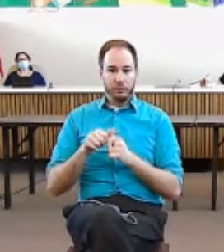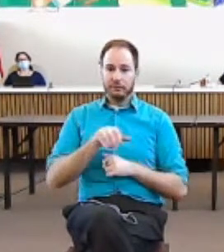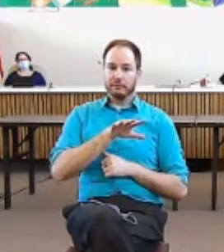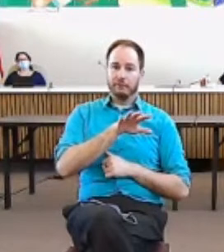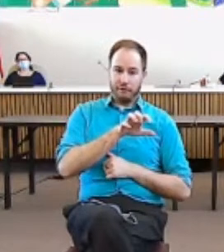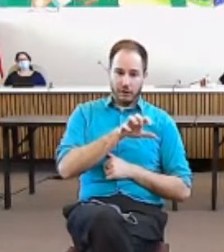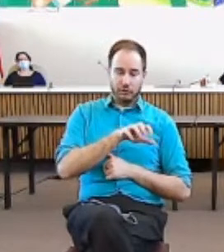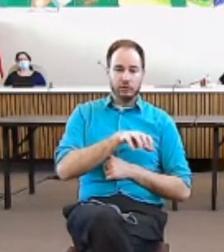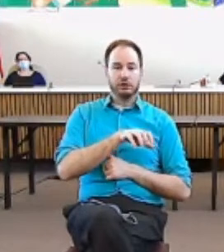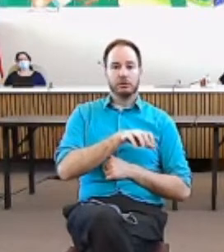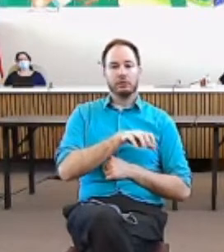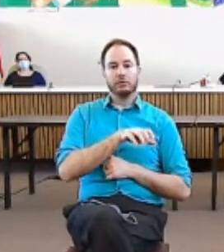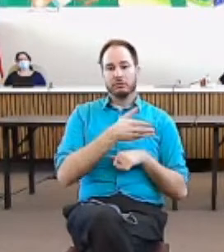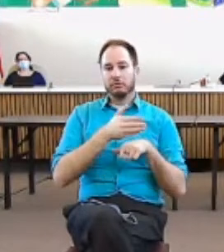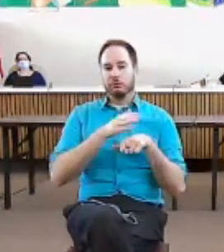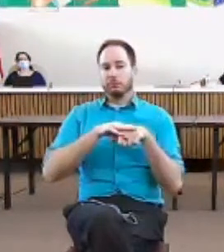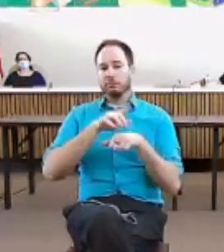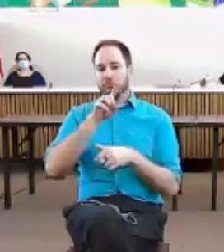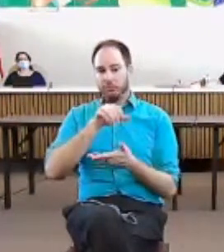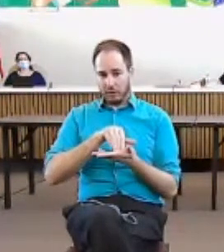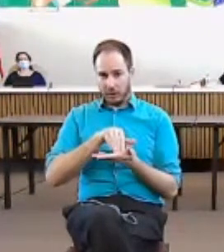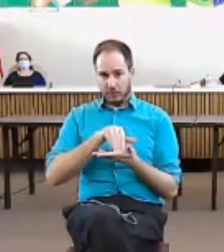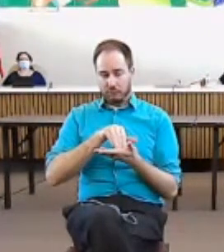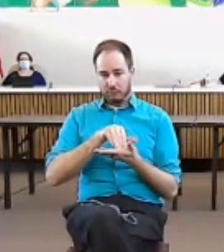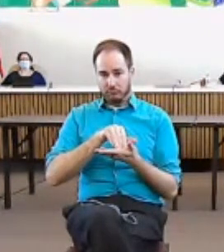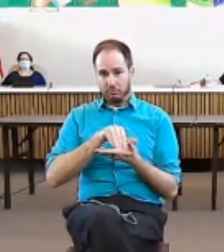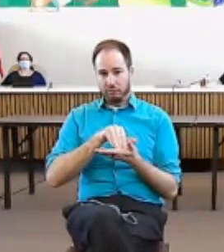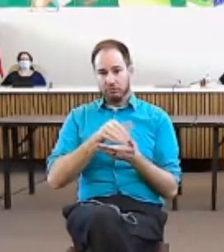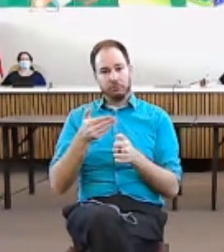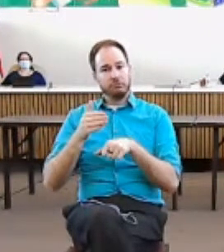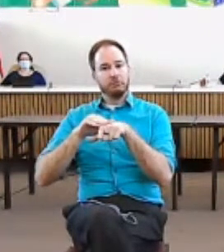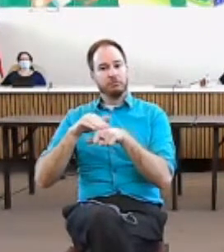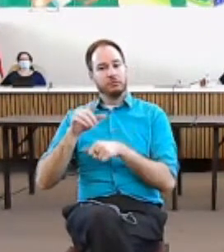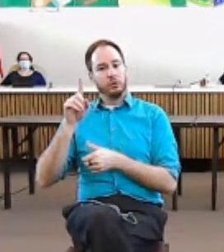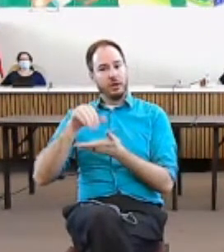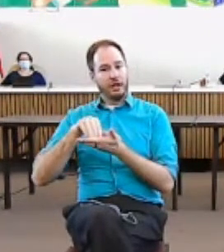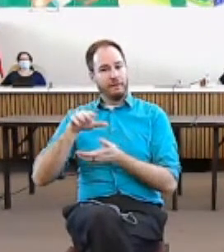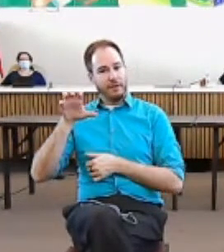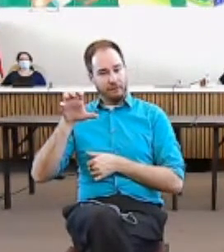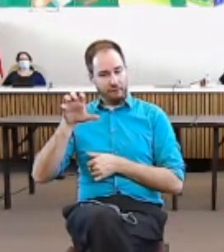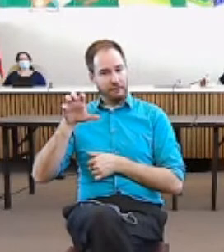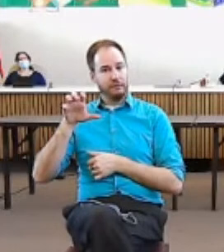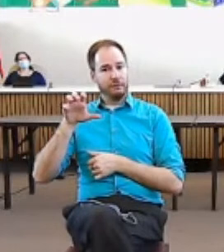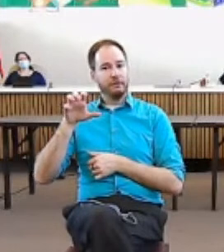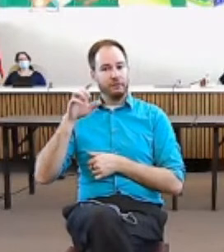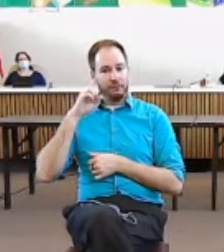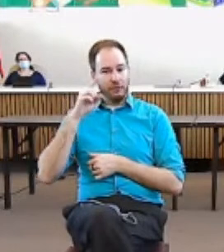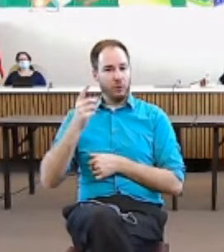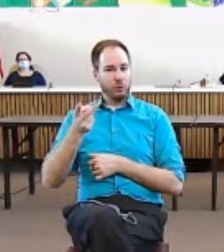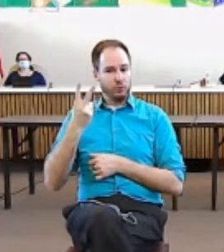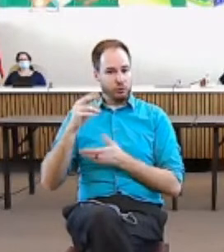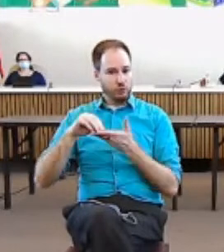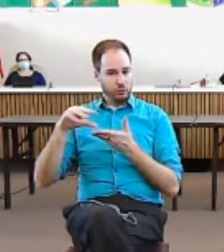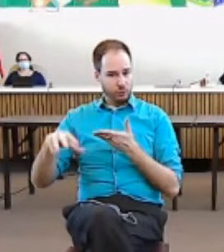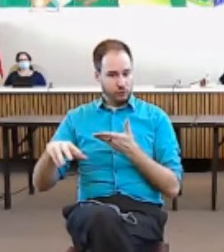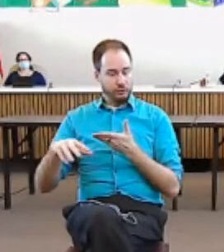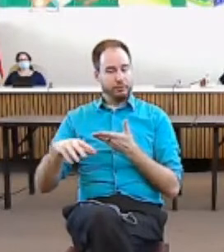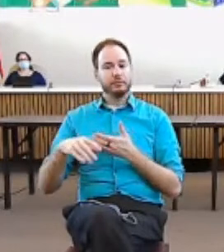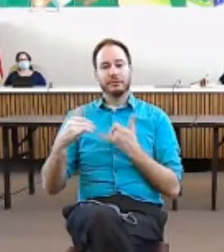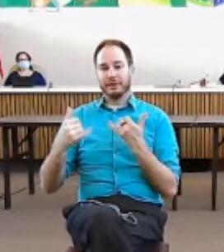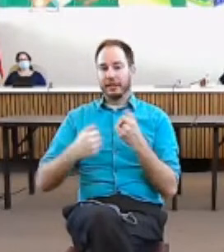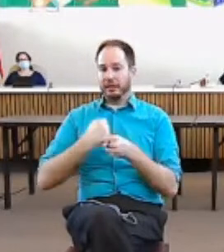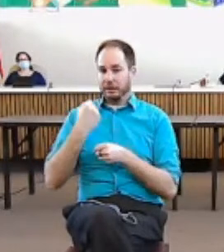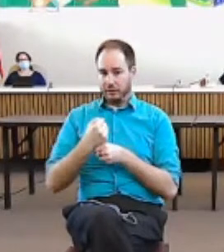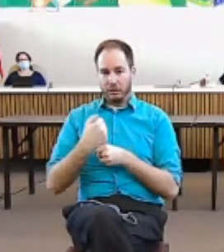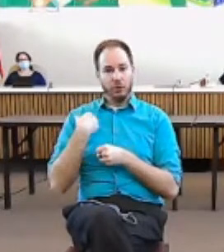500. We moved up to 1,000 and then 1,500 for 2 students. This year,